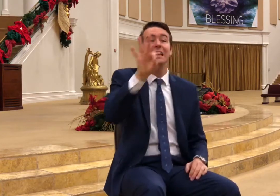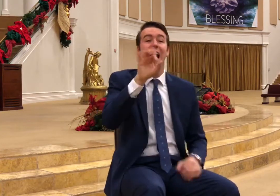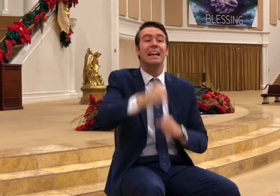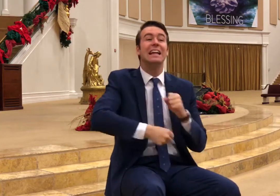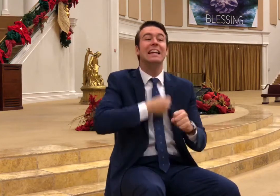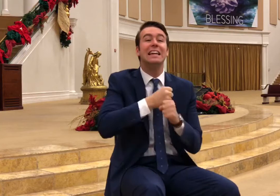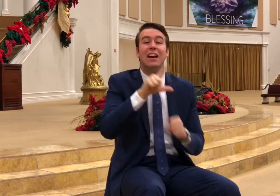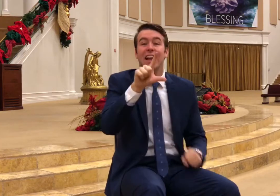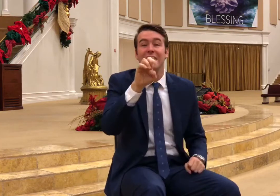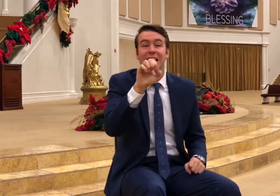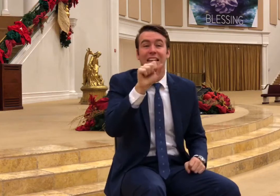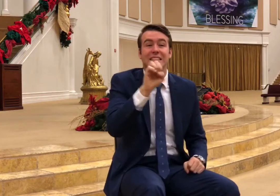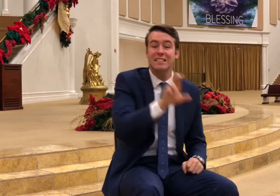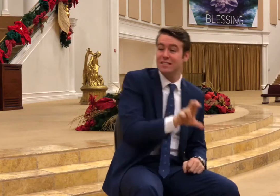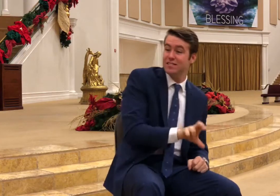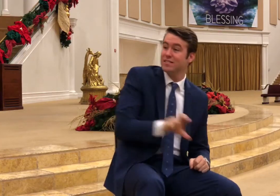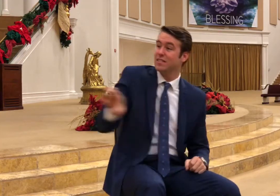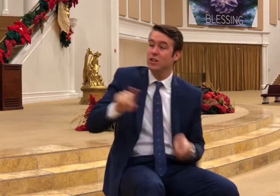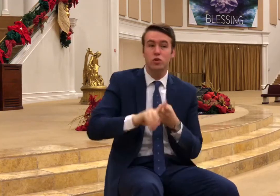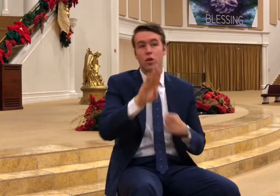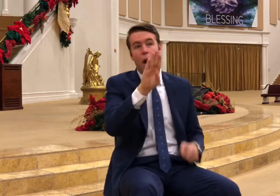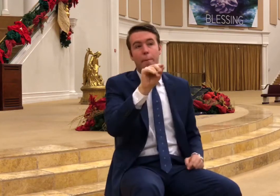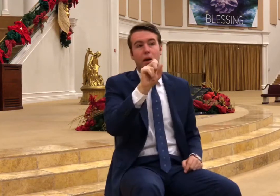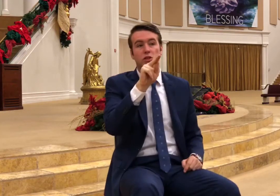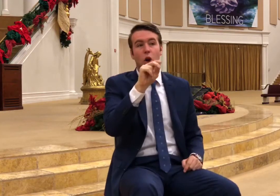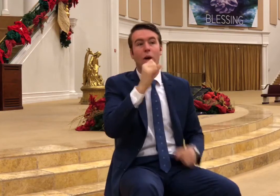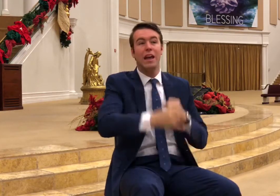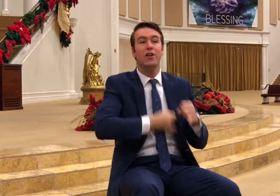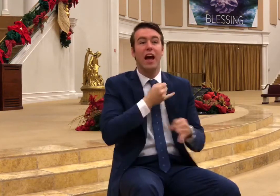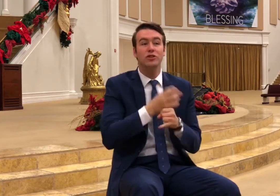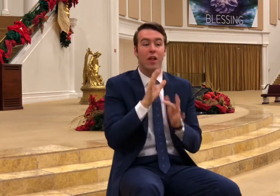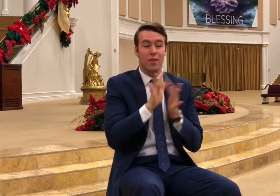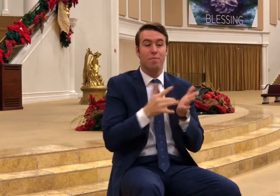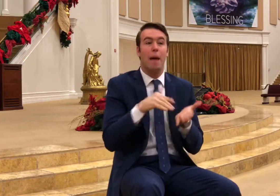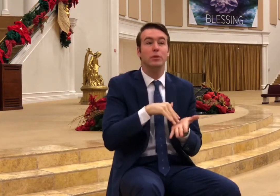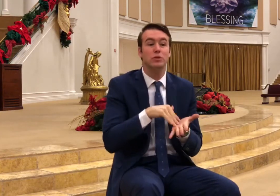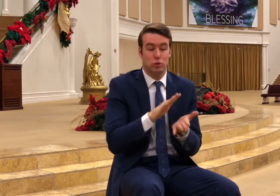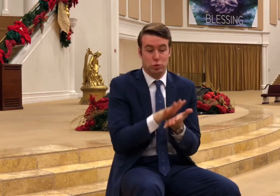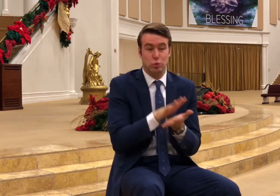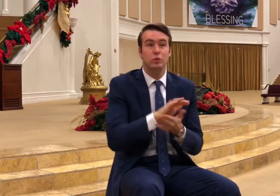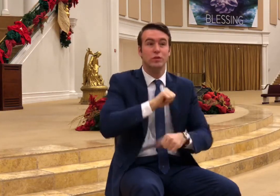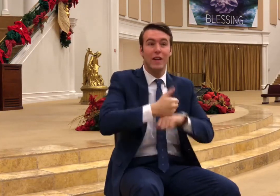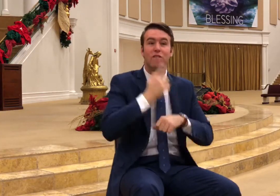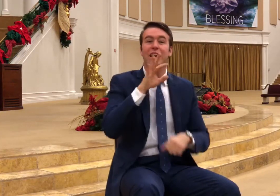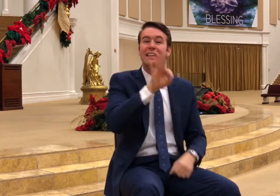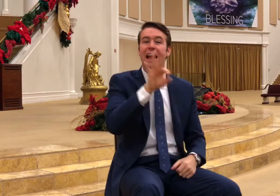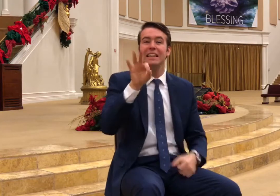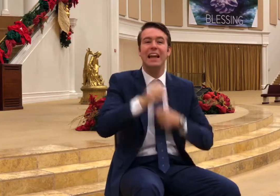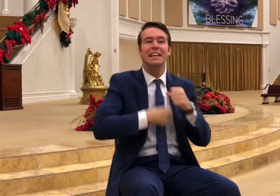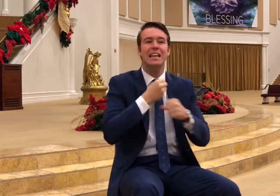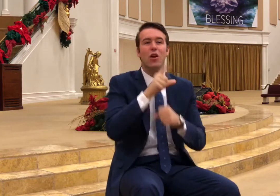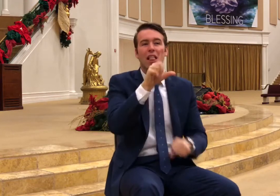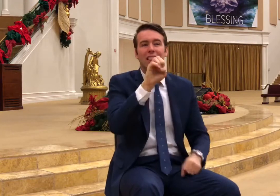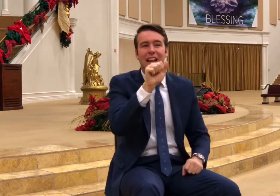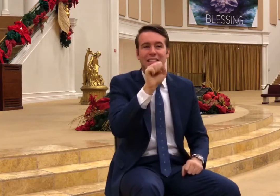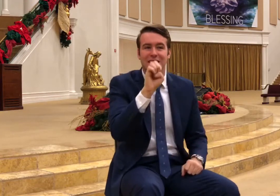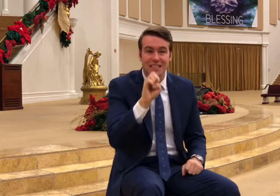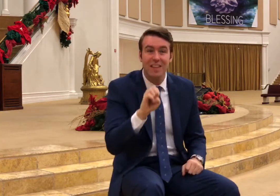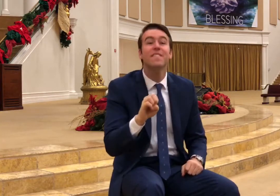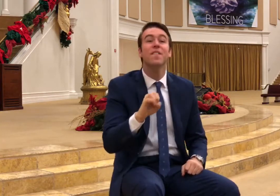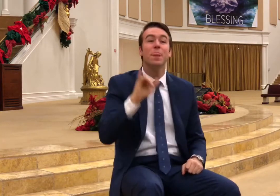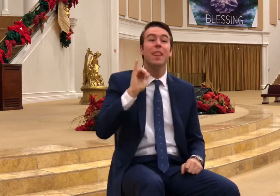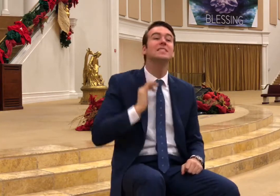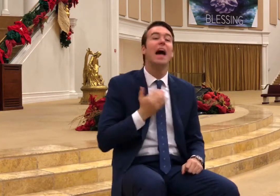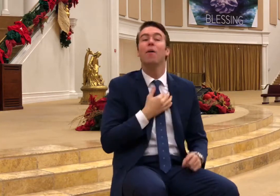lease for Bosco International and the Bible School and the church at the village of Nyalofini. And so that is now